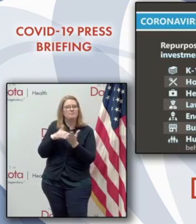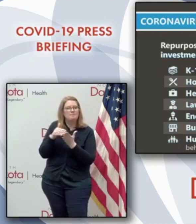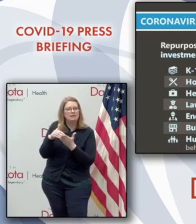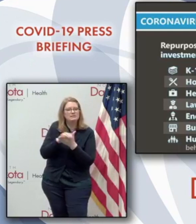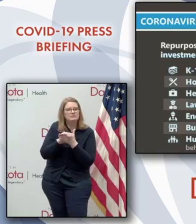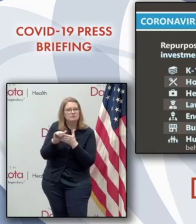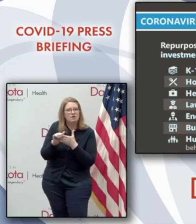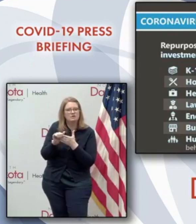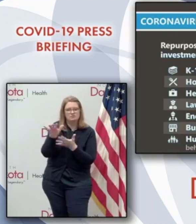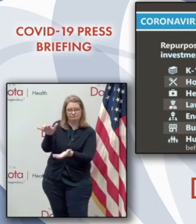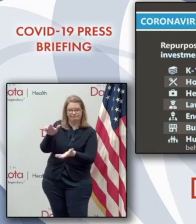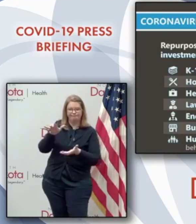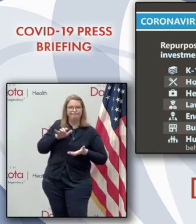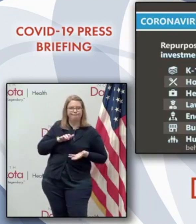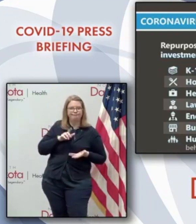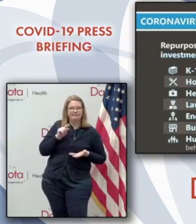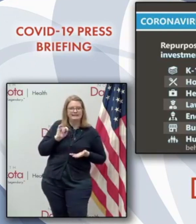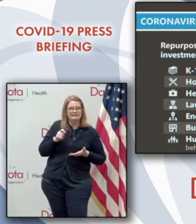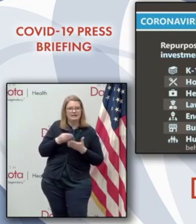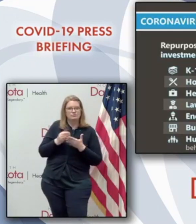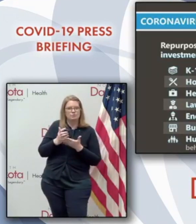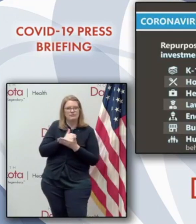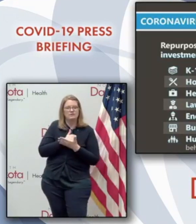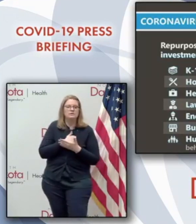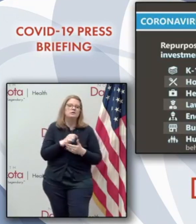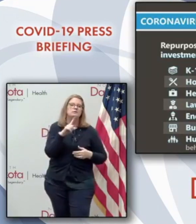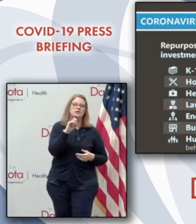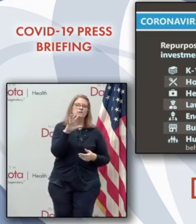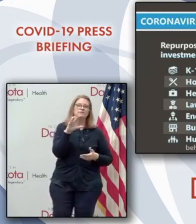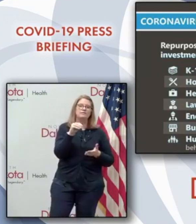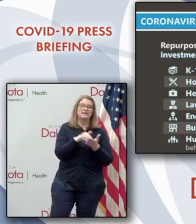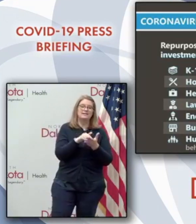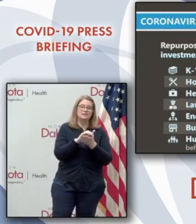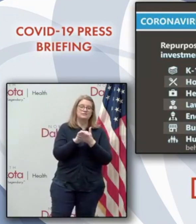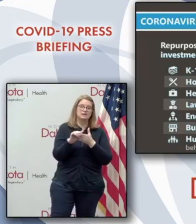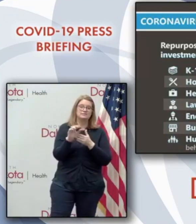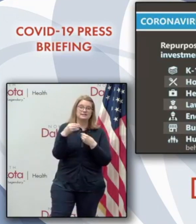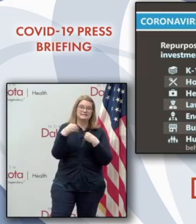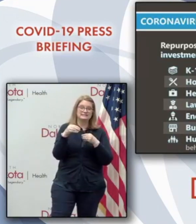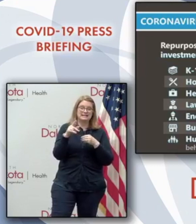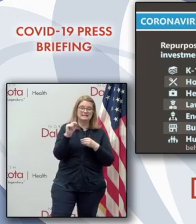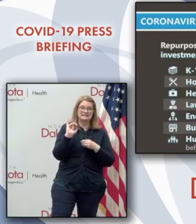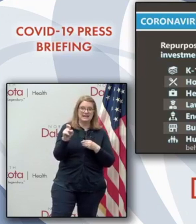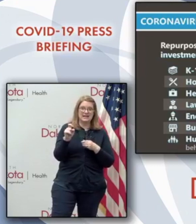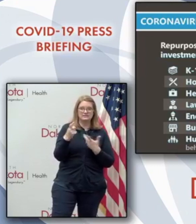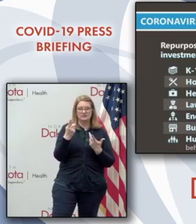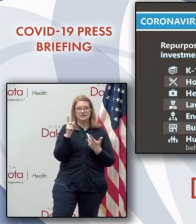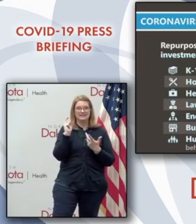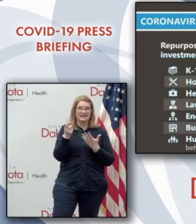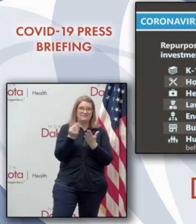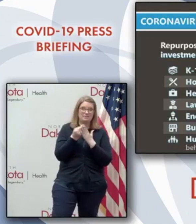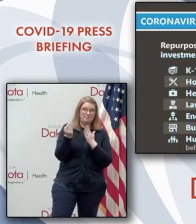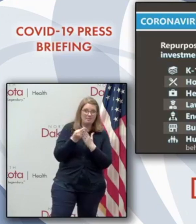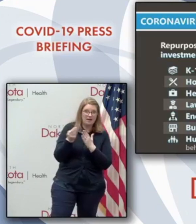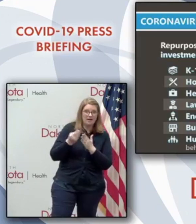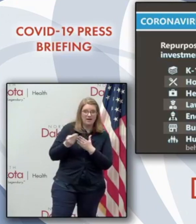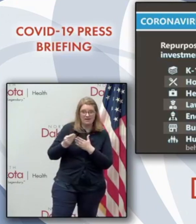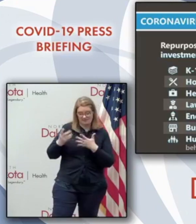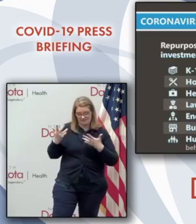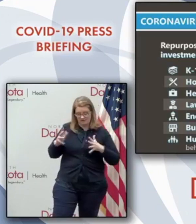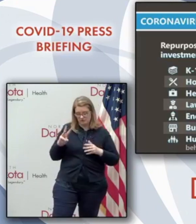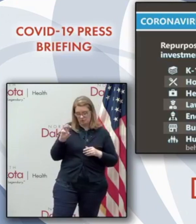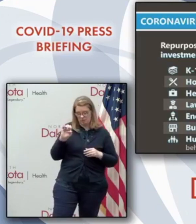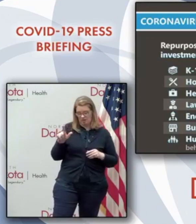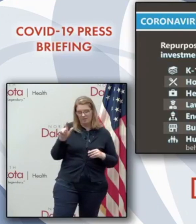revenue to the state. It takes about $150,000 of sales tax for all the other things they they have to buy to complete a well.